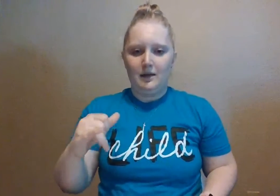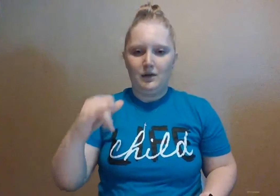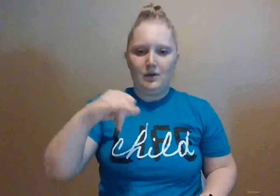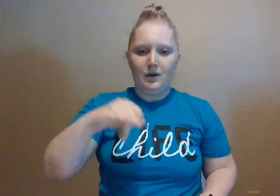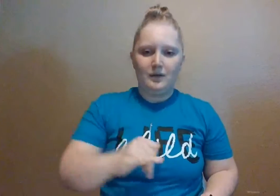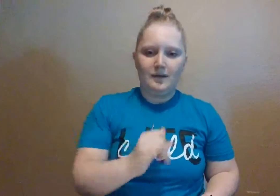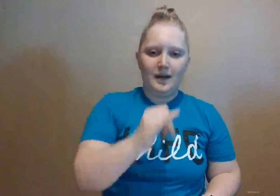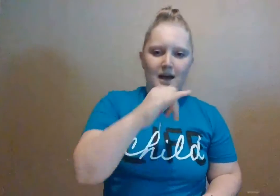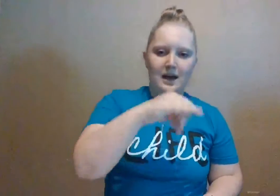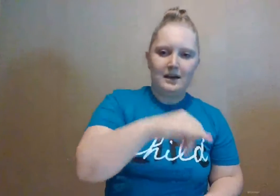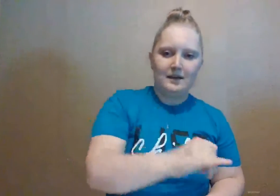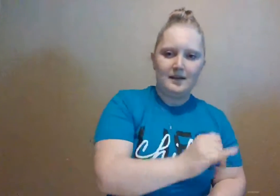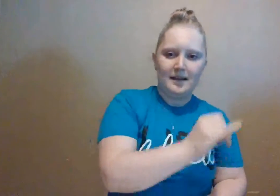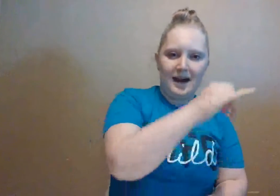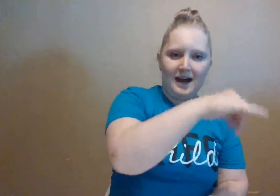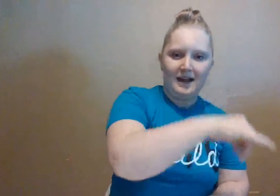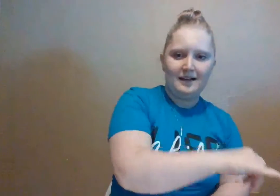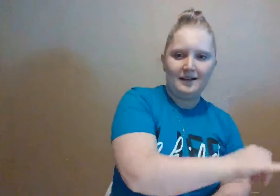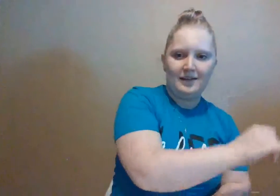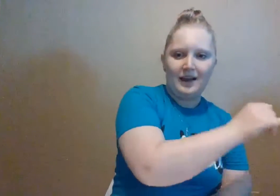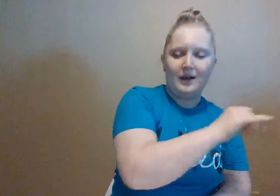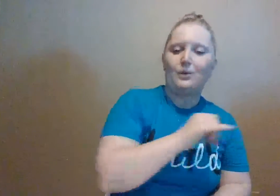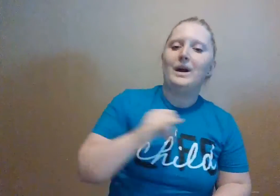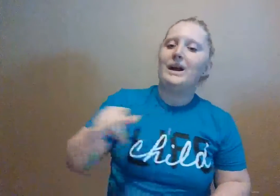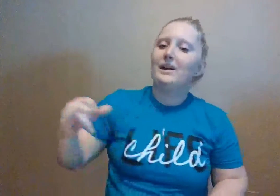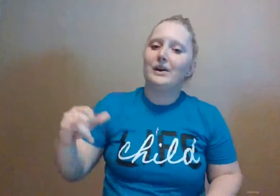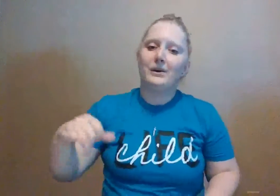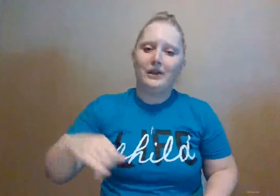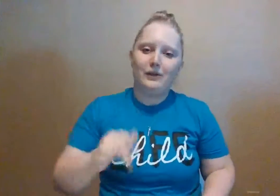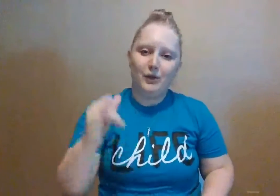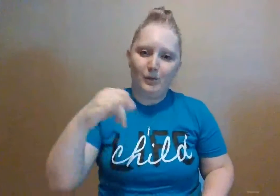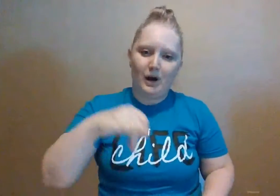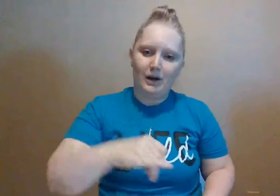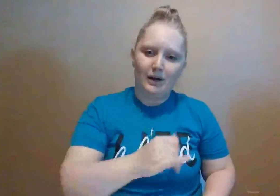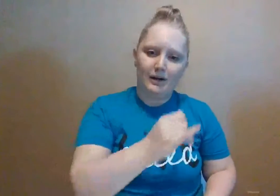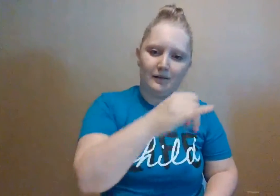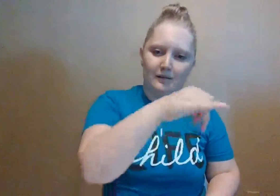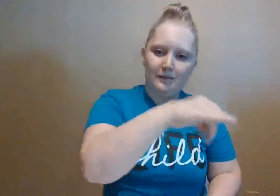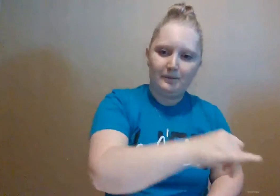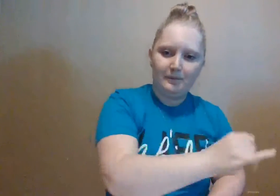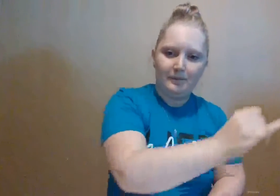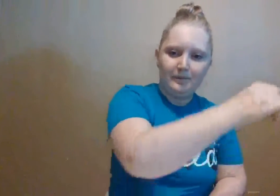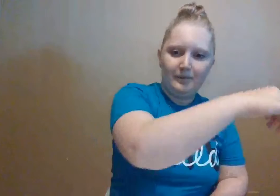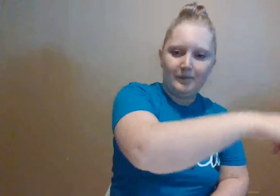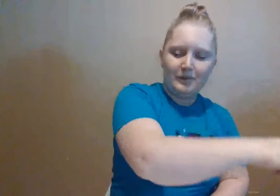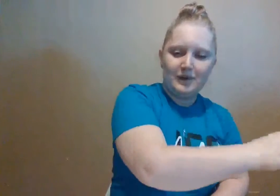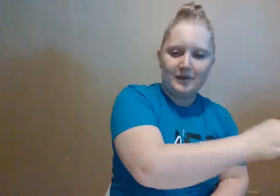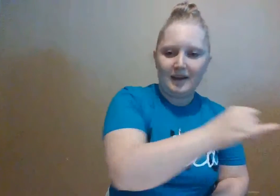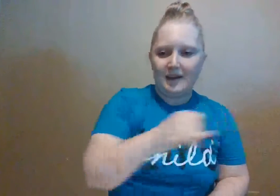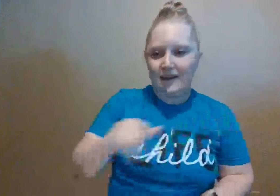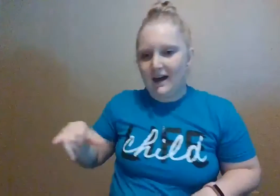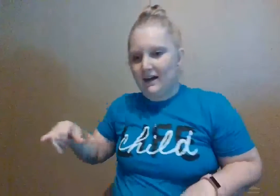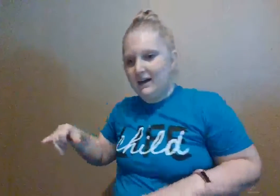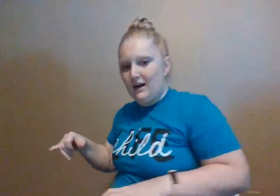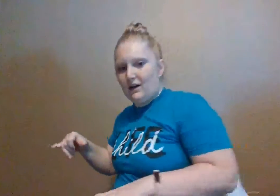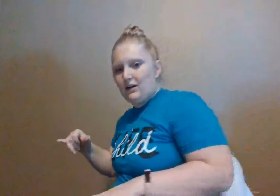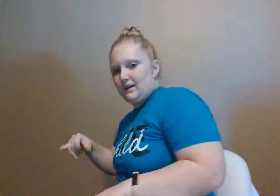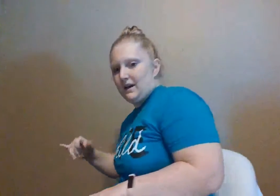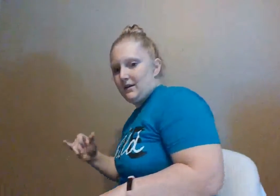you go side to side like a whale going through the water. Just like that. Here, I'll go sideways so